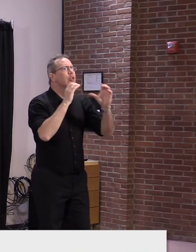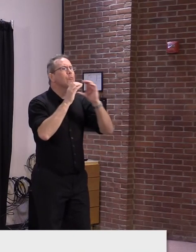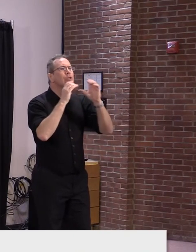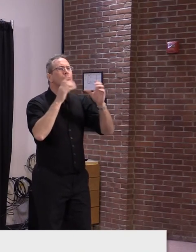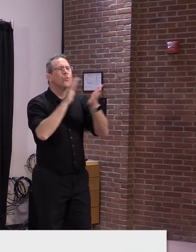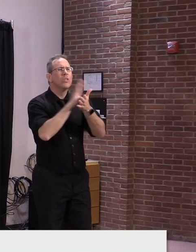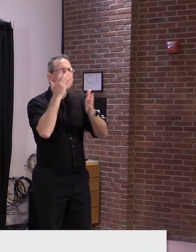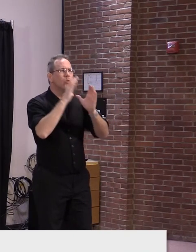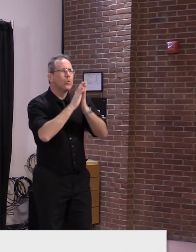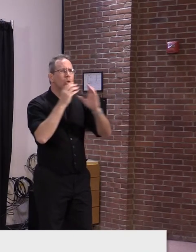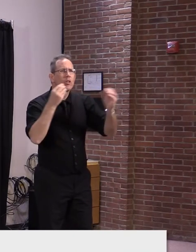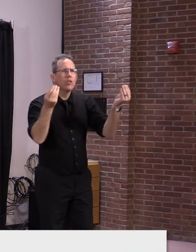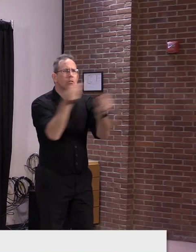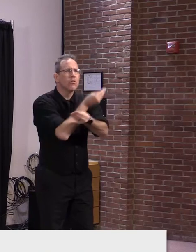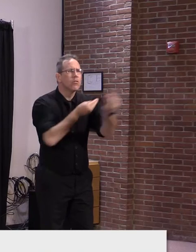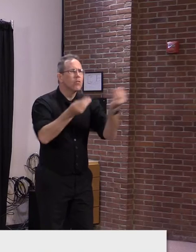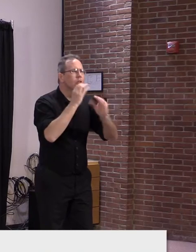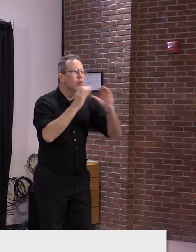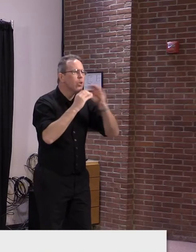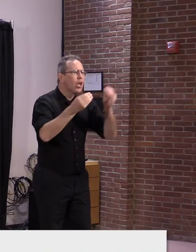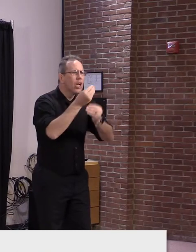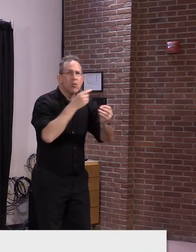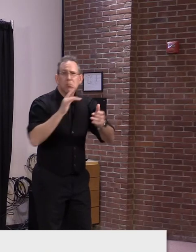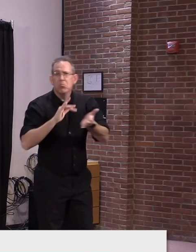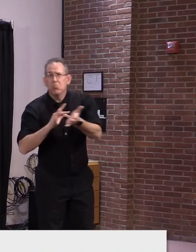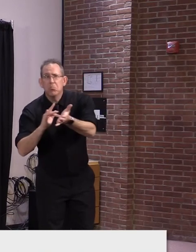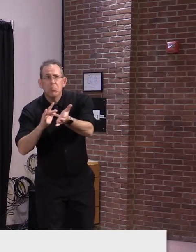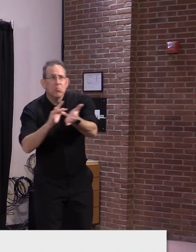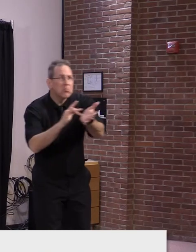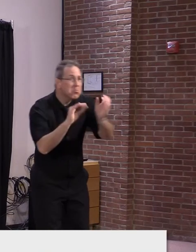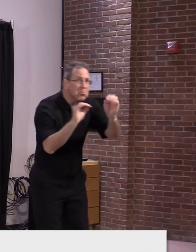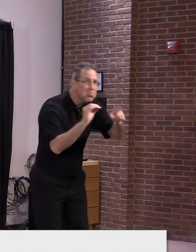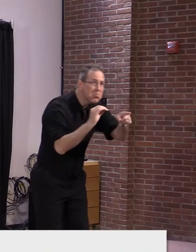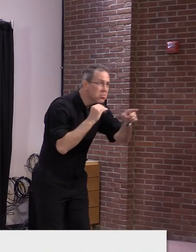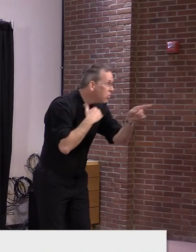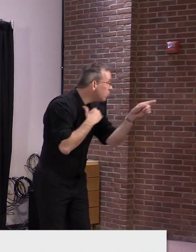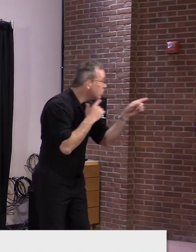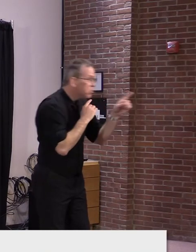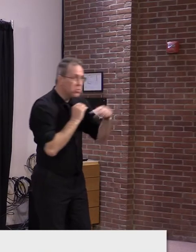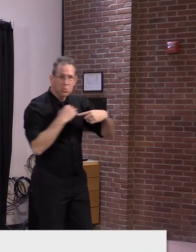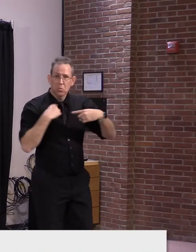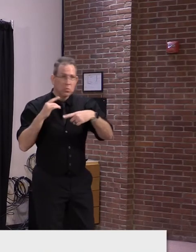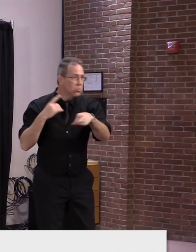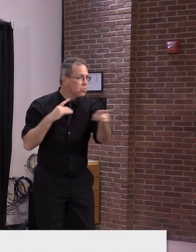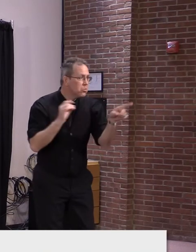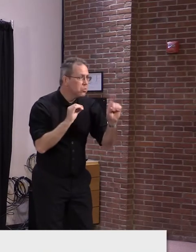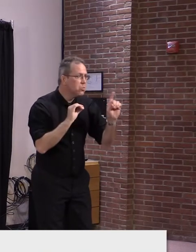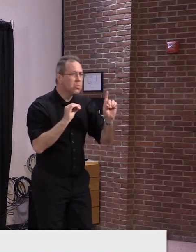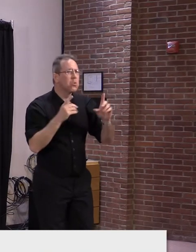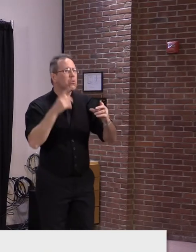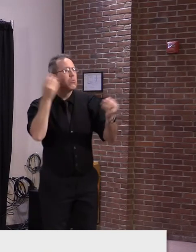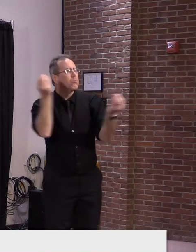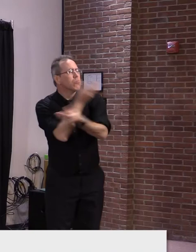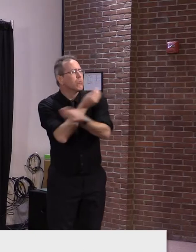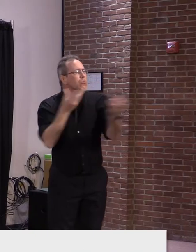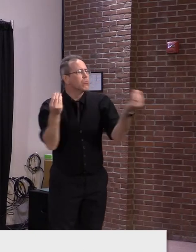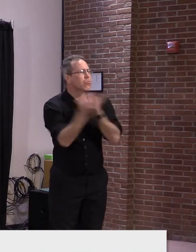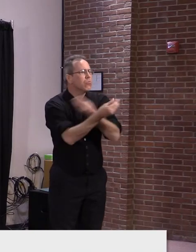COVID cases, as far as like spreading the word when there's cases, to share that information with staff and